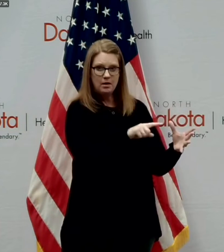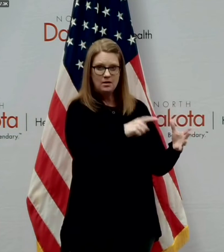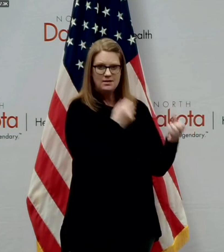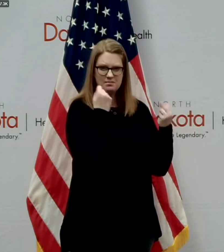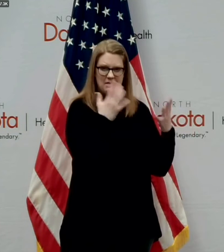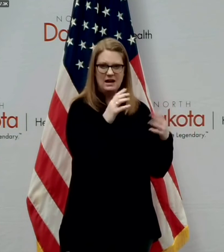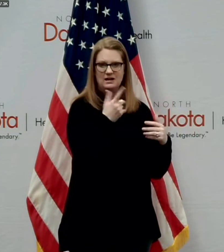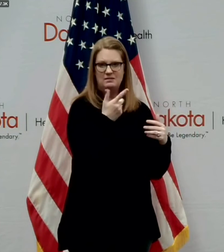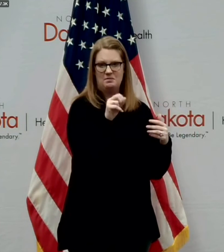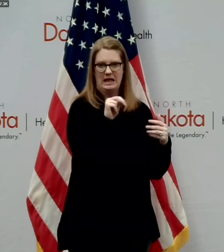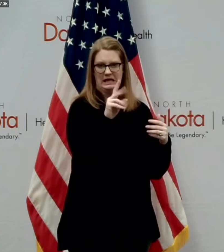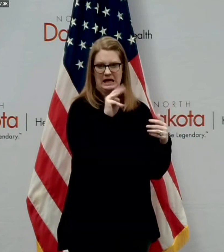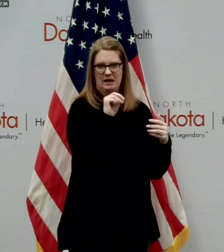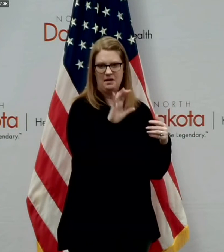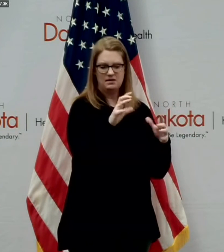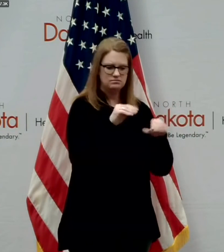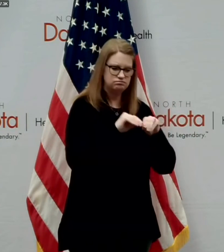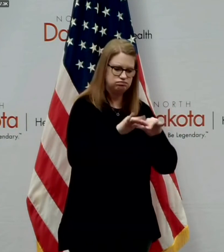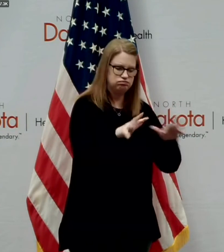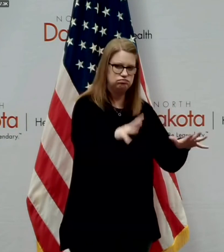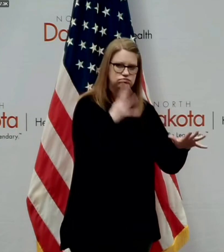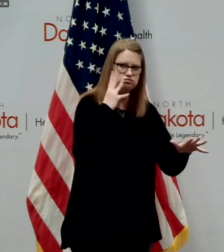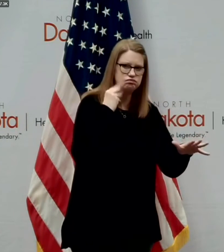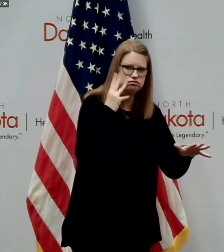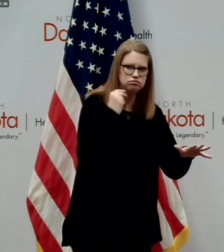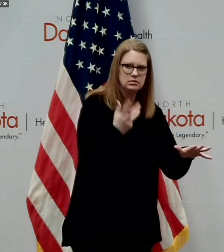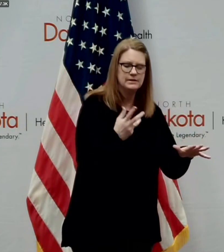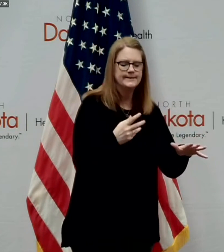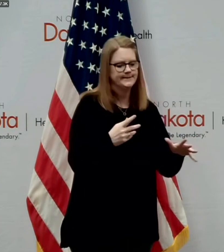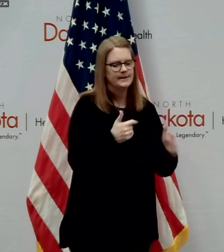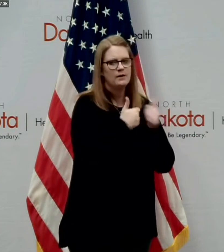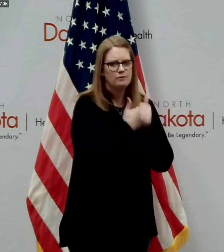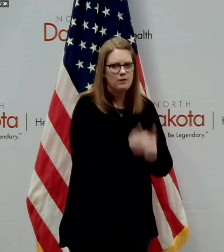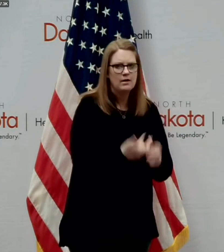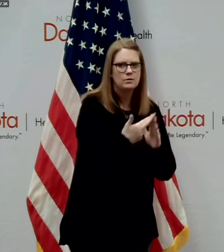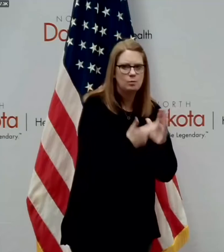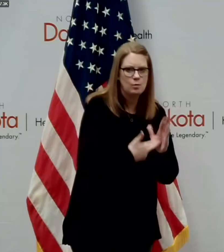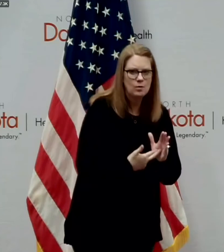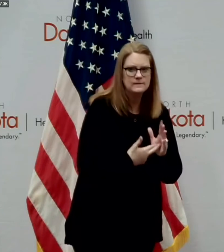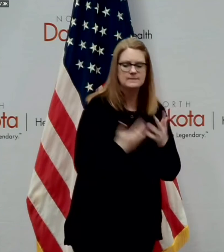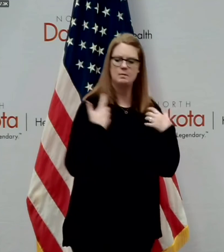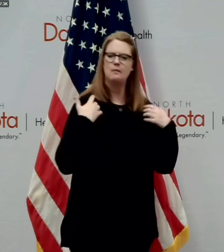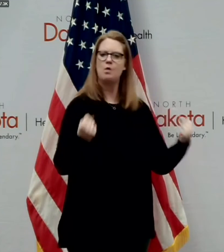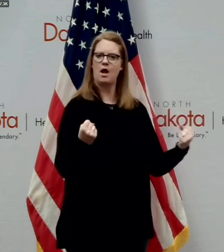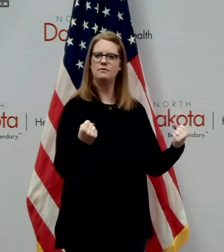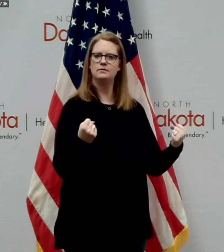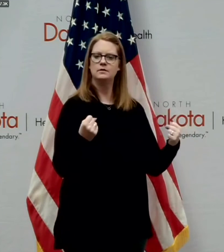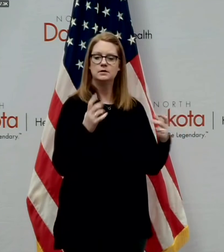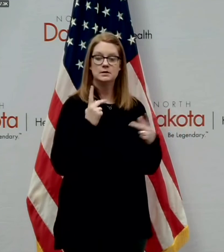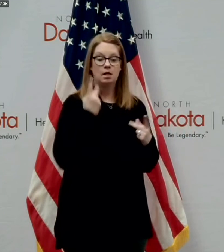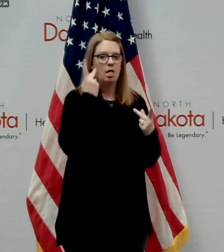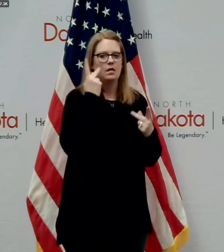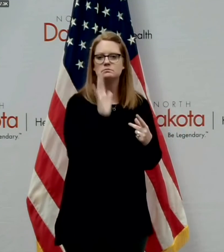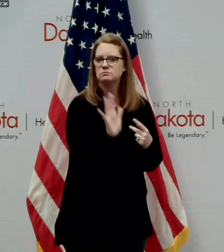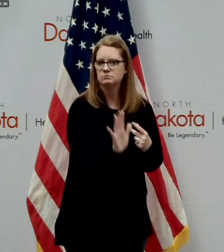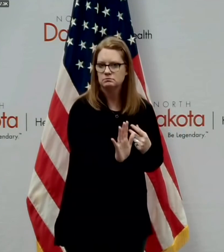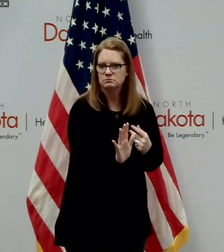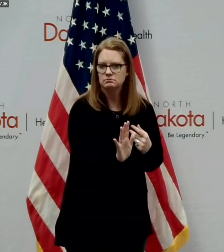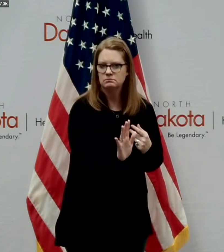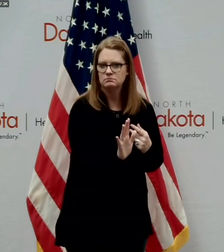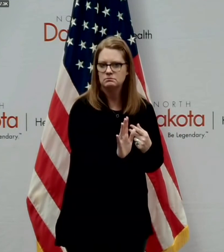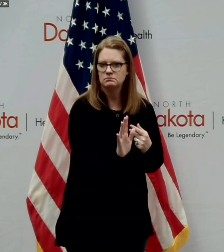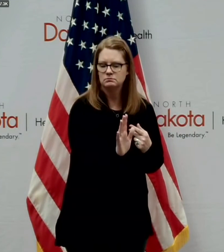the rules and taking courage. Don't panic. Getting the facts. I know there's a lot